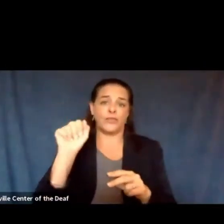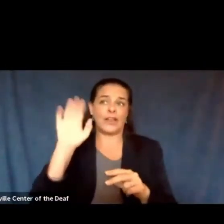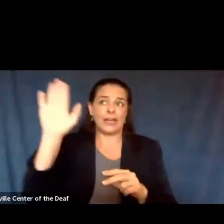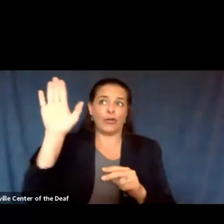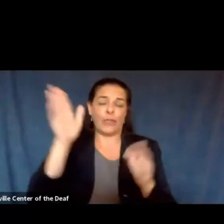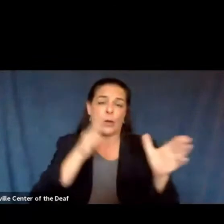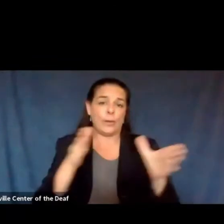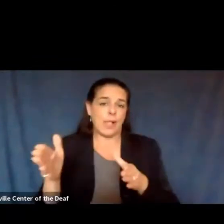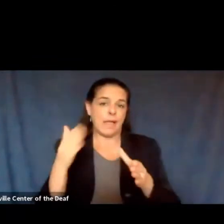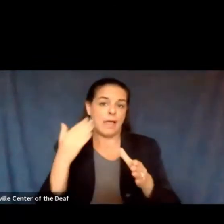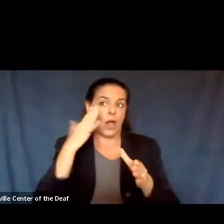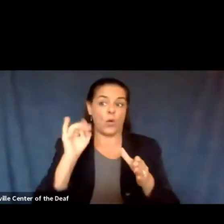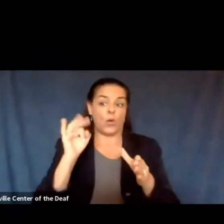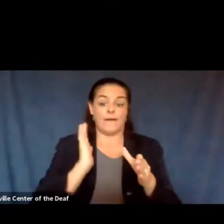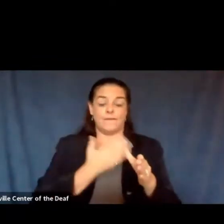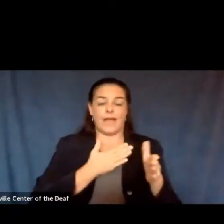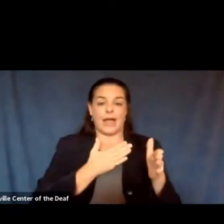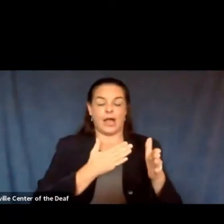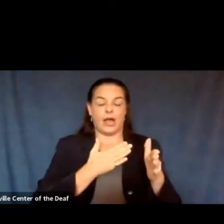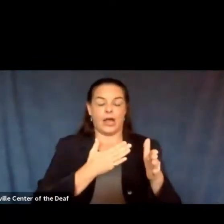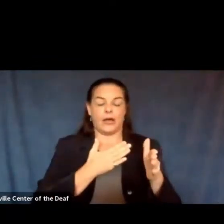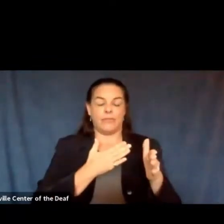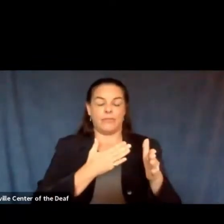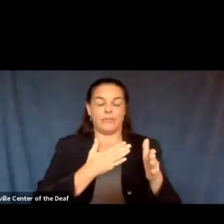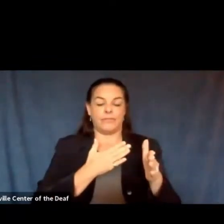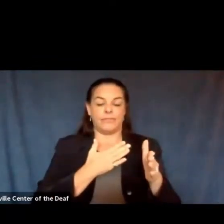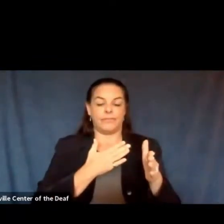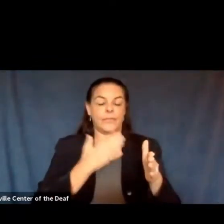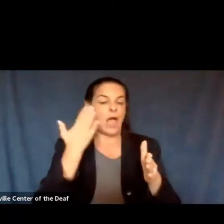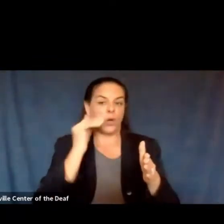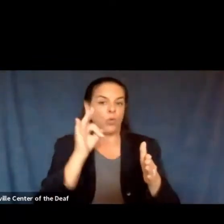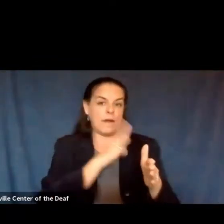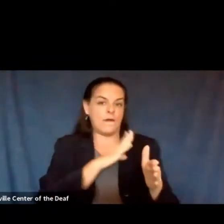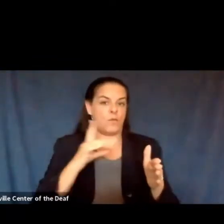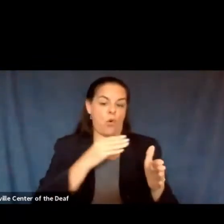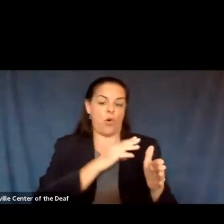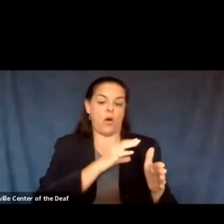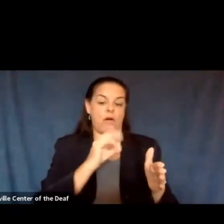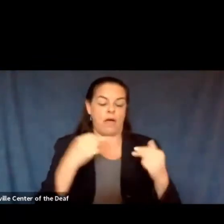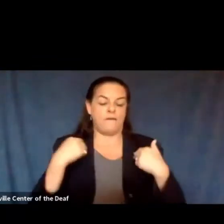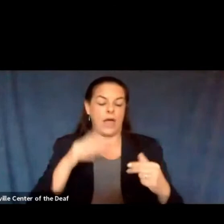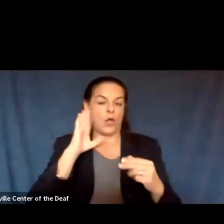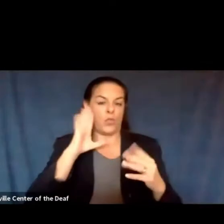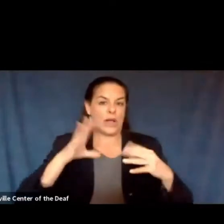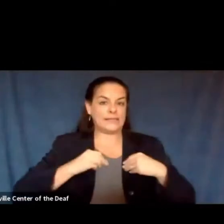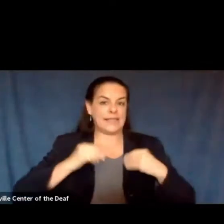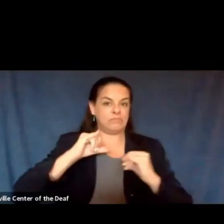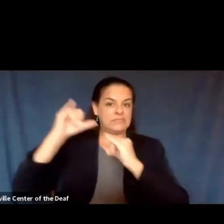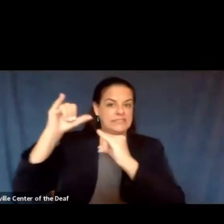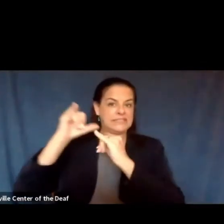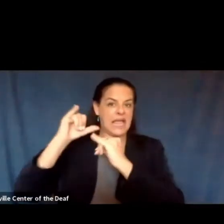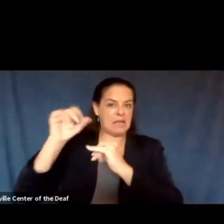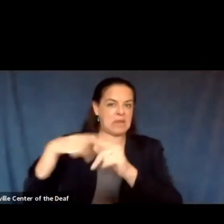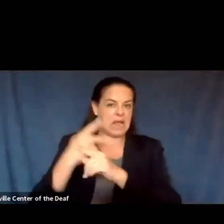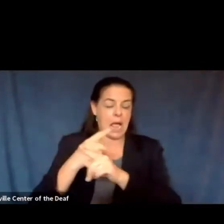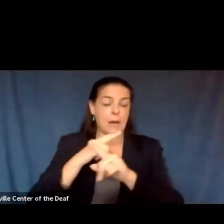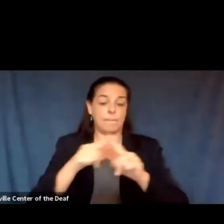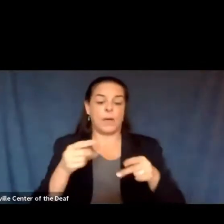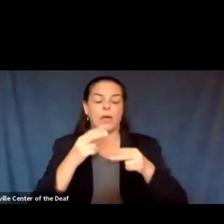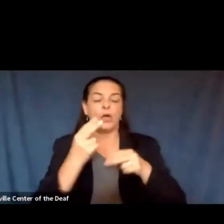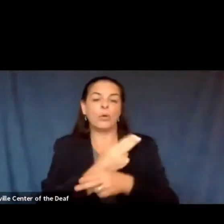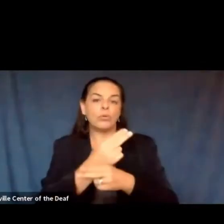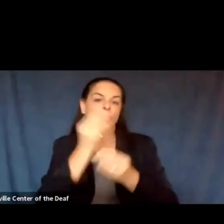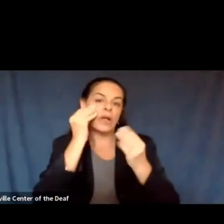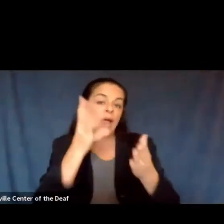know that our method, I don't know that the Board of Health will adopt a similar method to West Virginia, but using data based